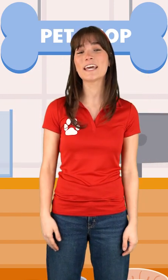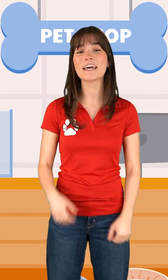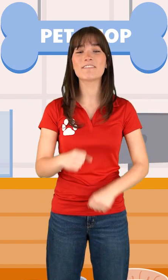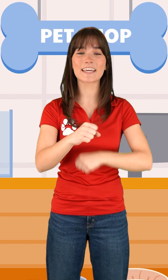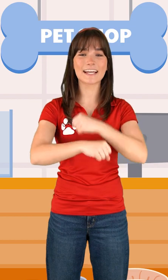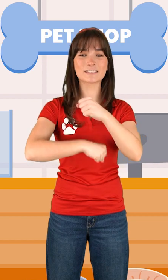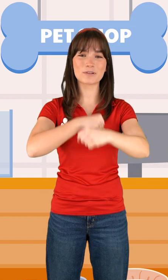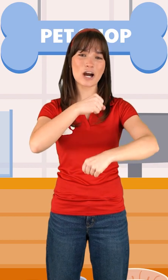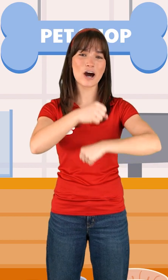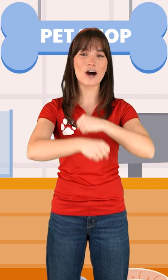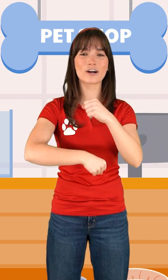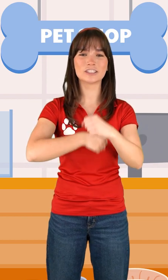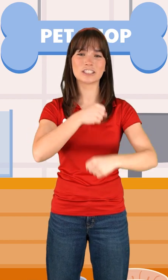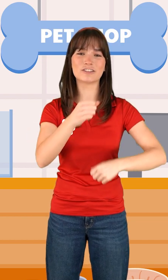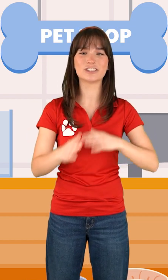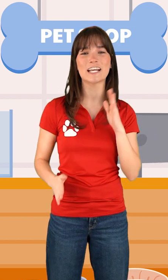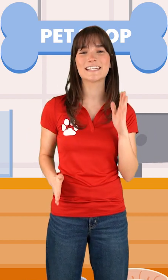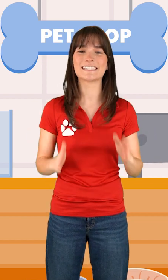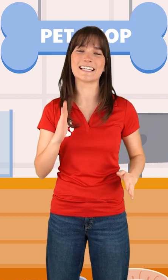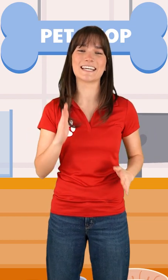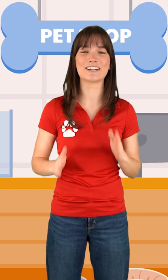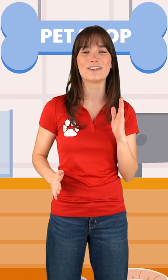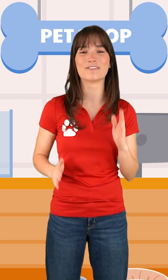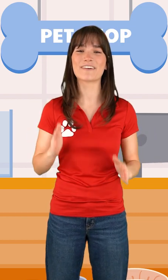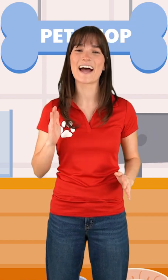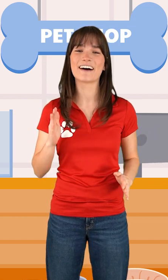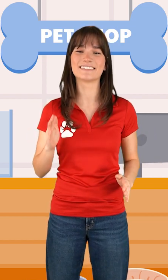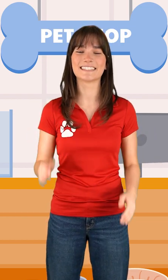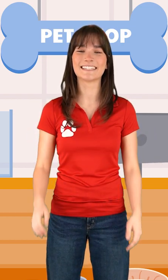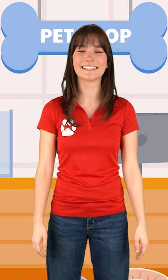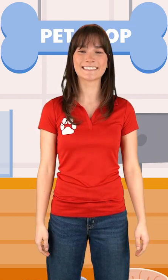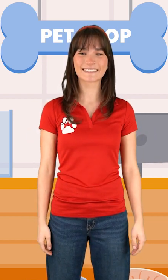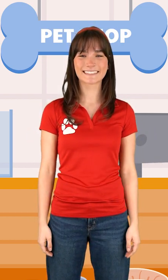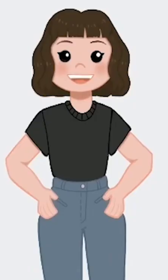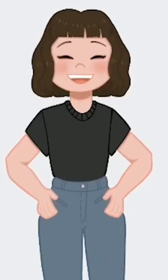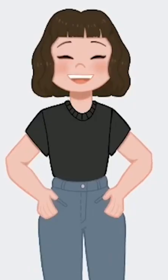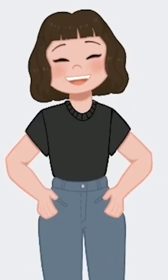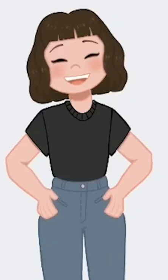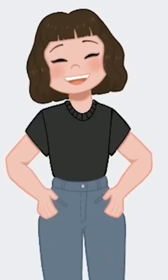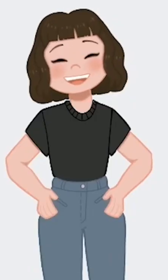give a cat some yarn, she'll chase it around. Thanks for watching.